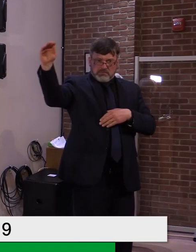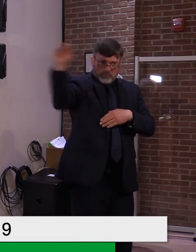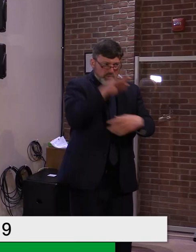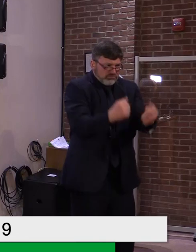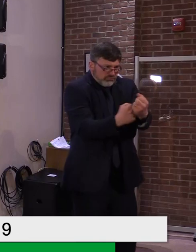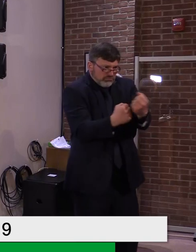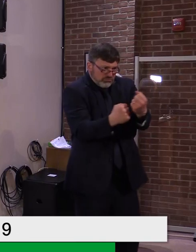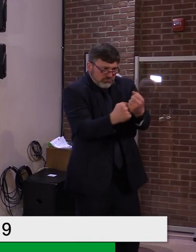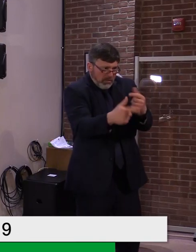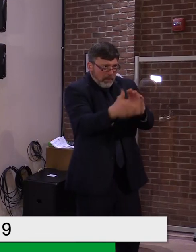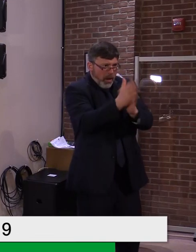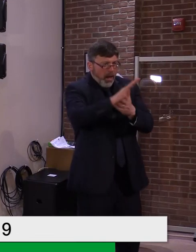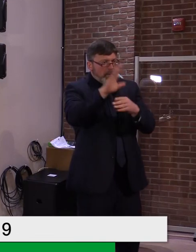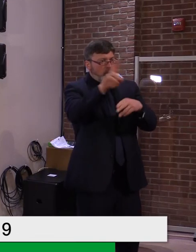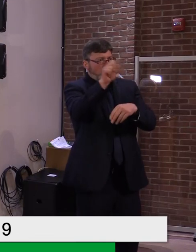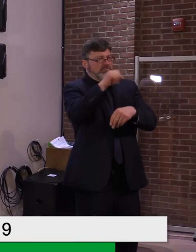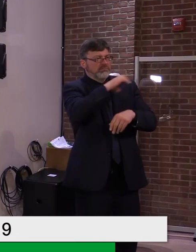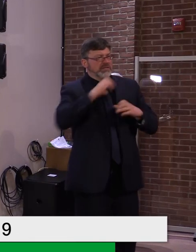Thanks very much.